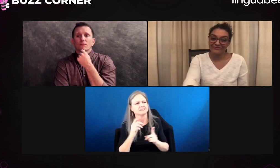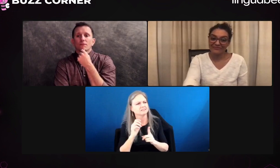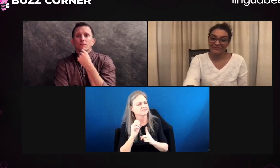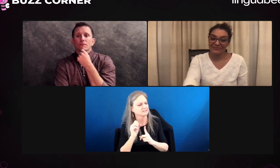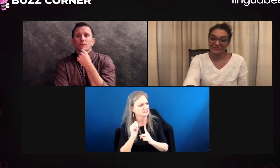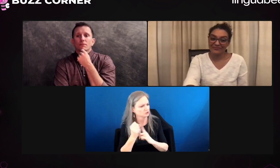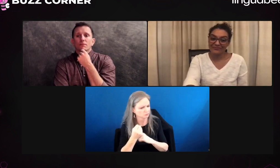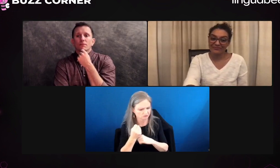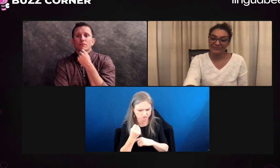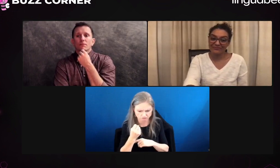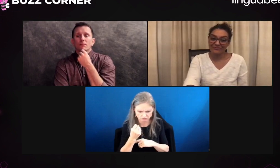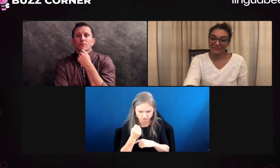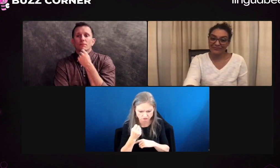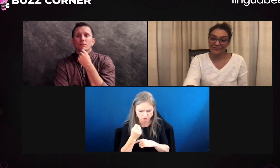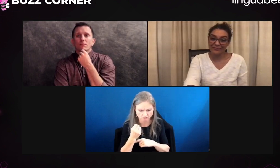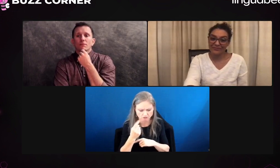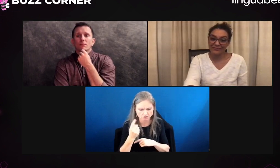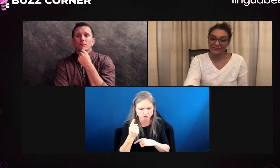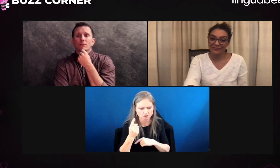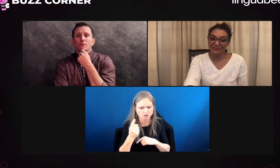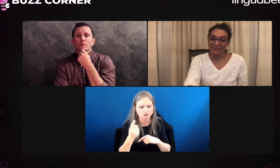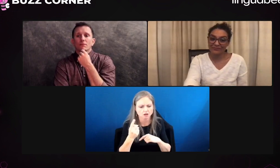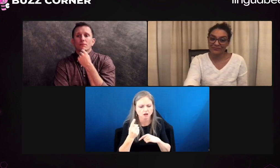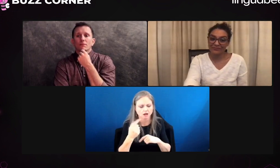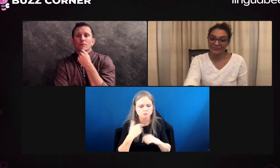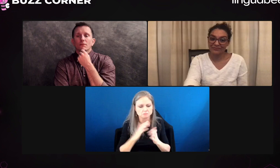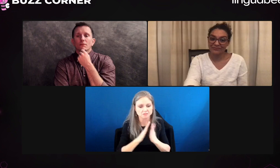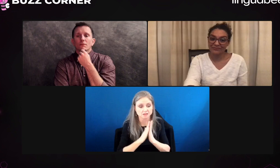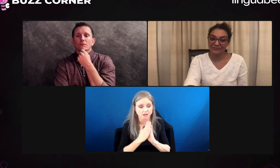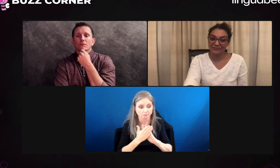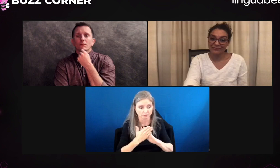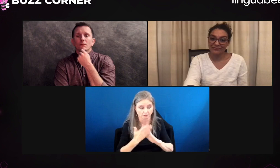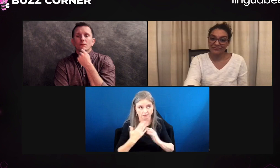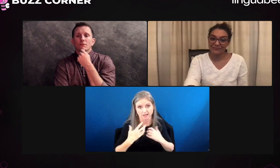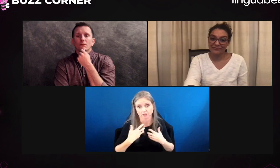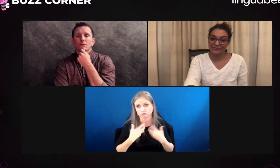learning, but there was another situation